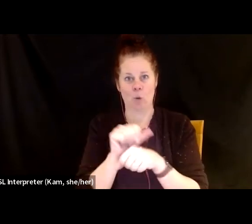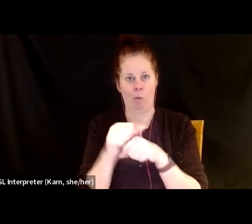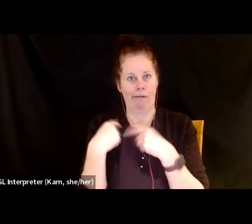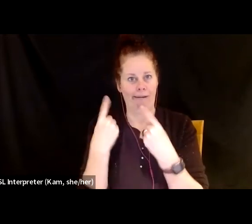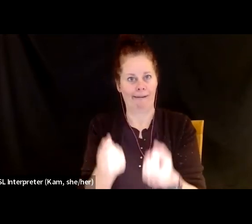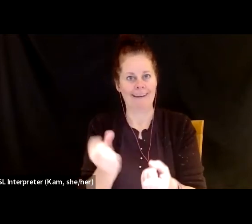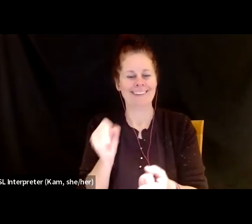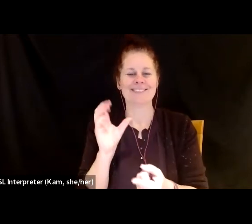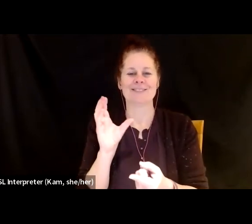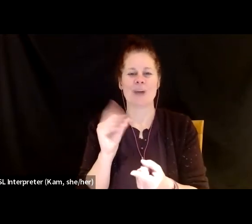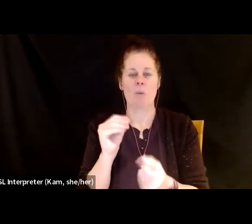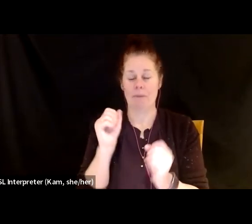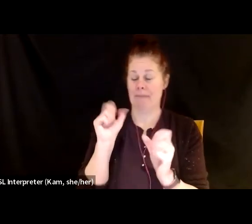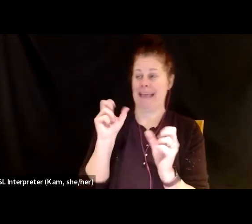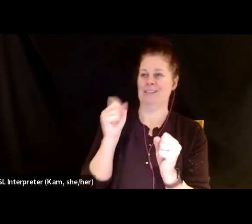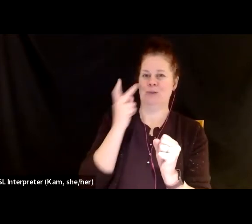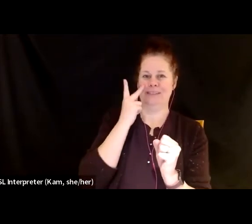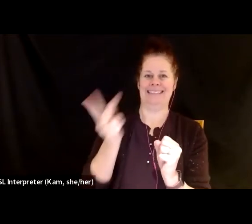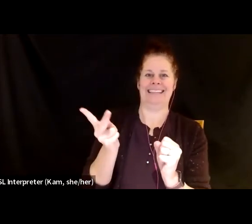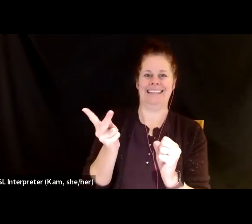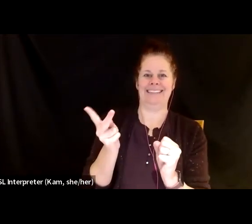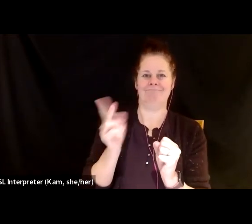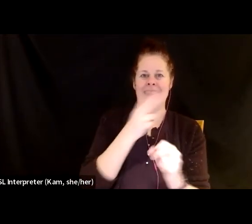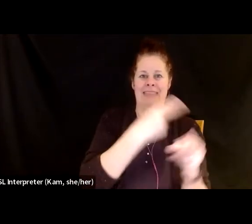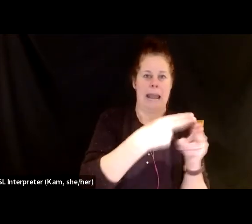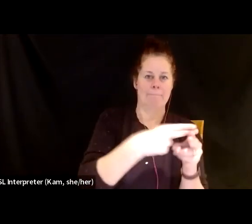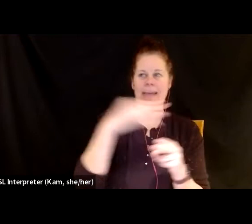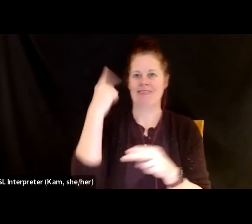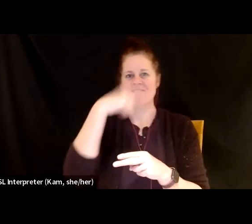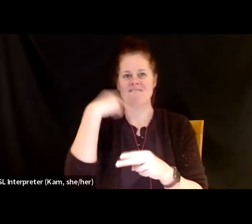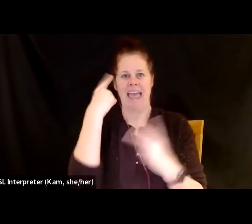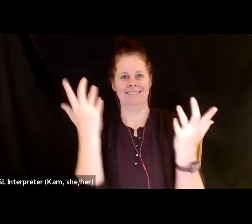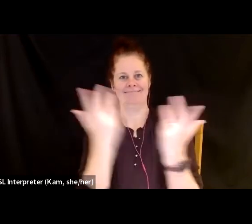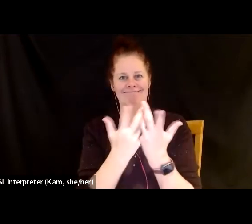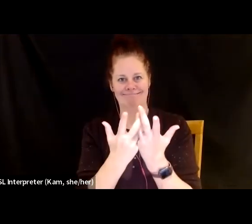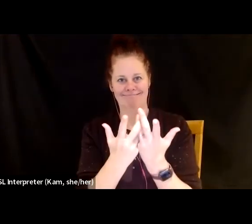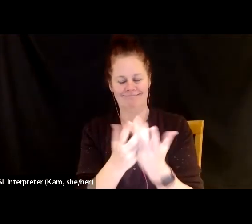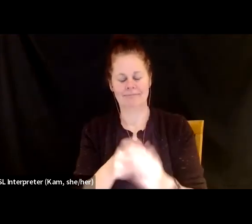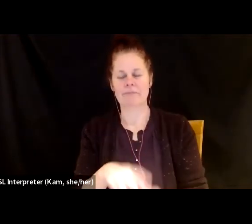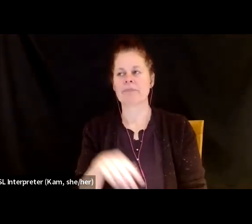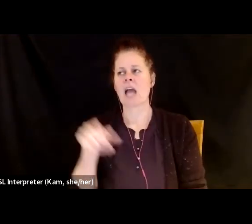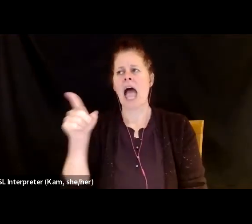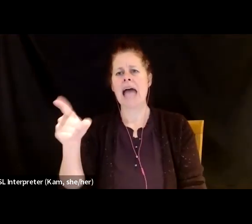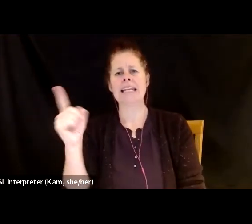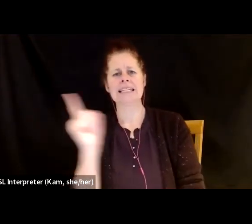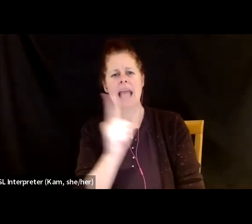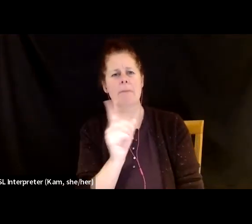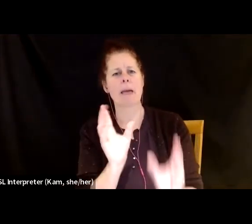the writing that I was reading. And Gorski met with BSTT prior